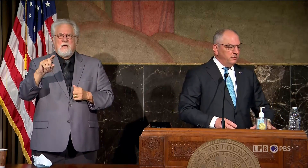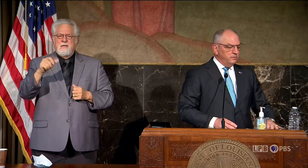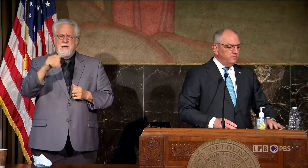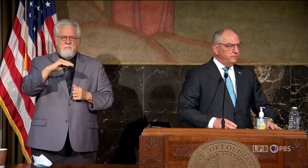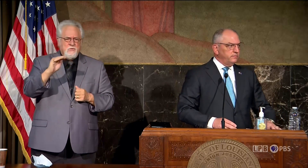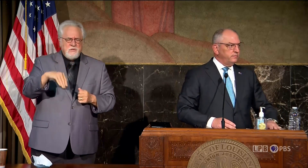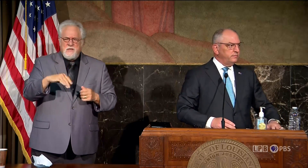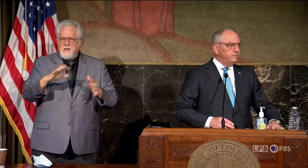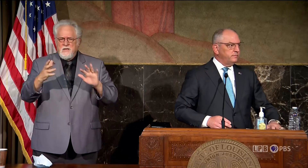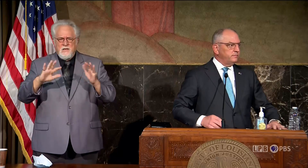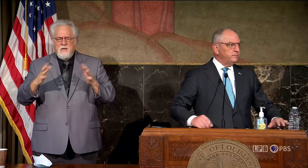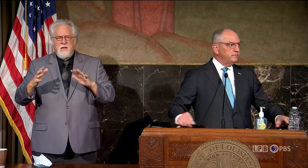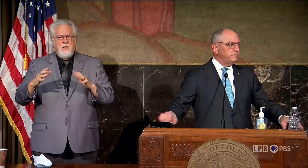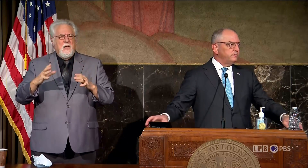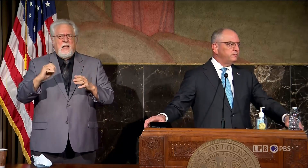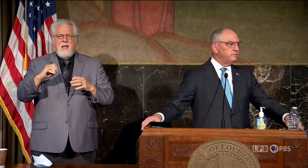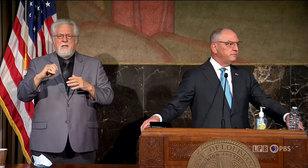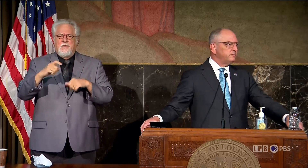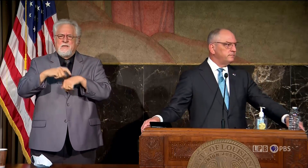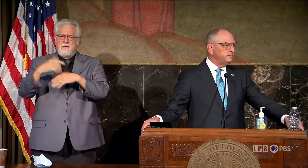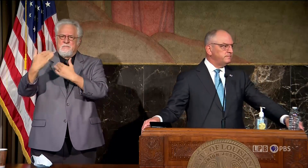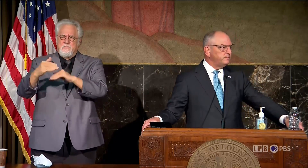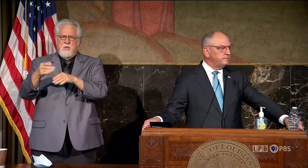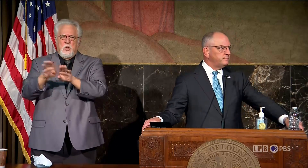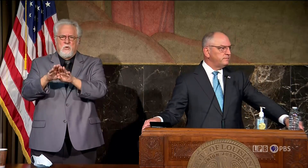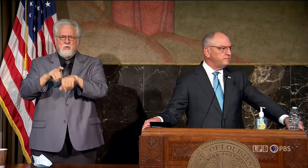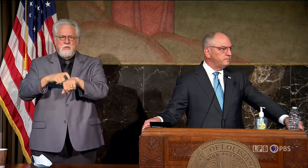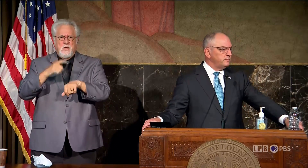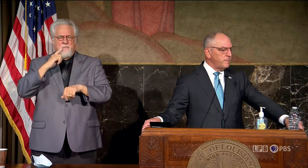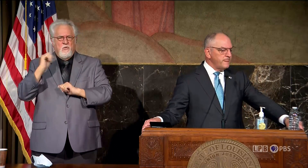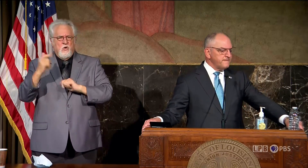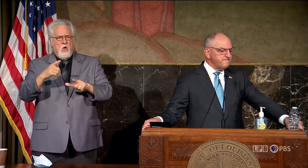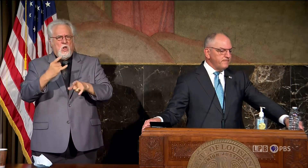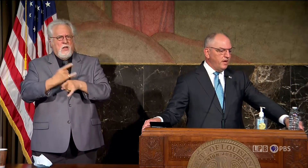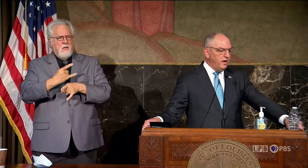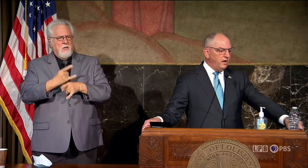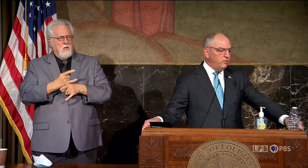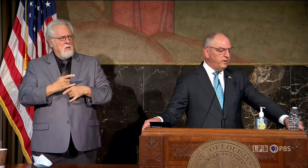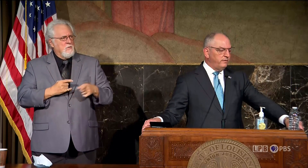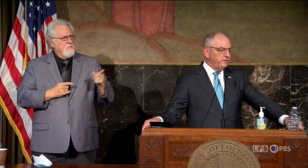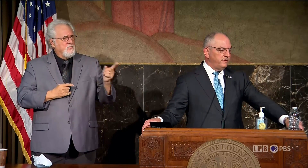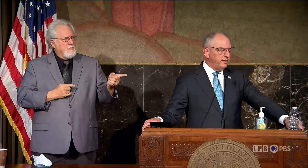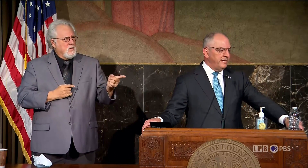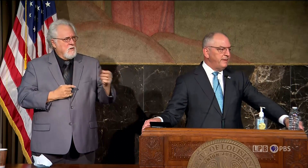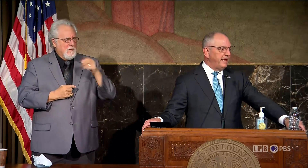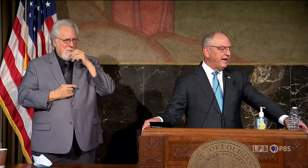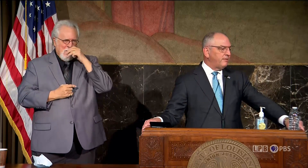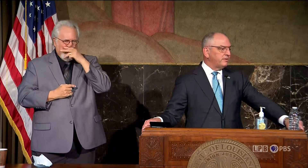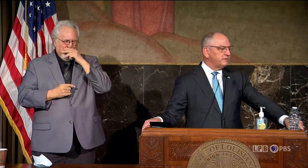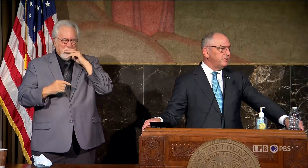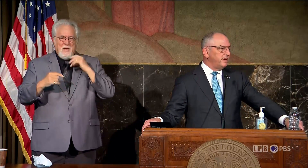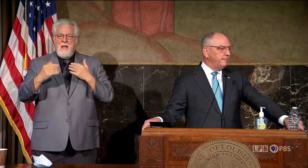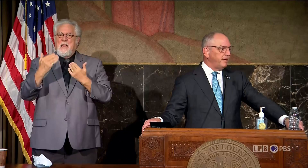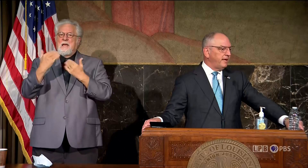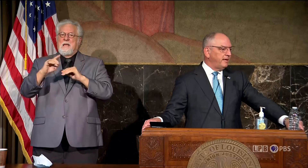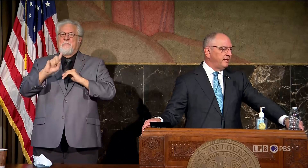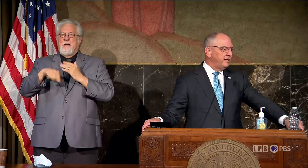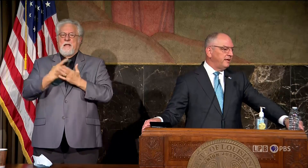Also in terms of the curfew, the closure time for all alcohol sales? Well, the limiting